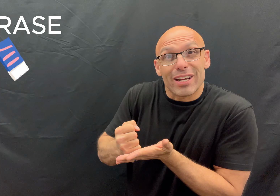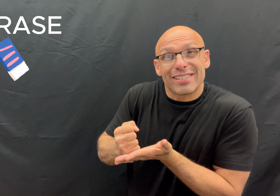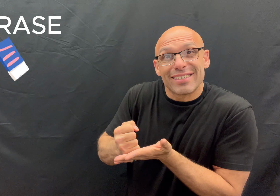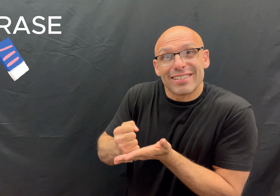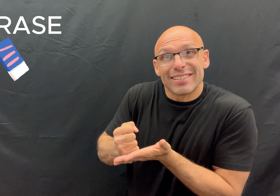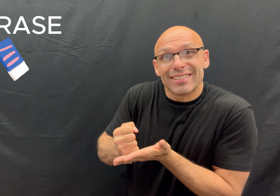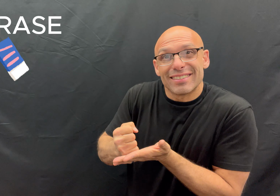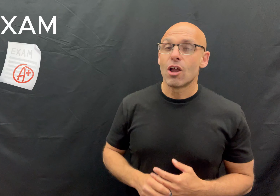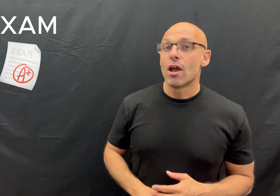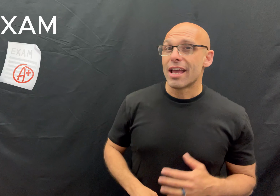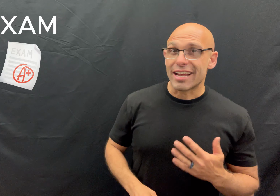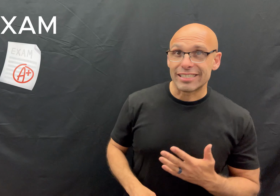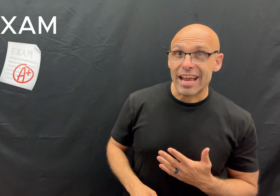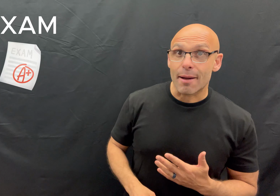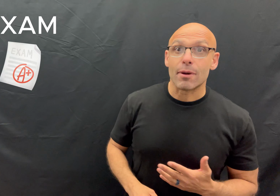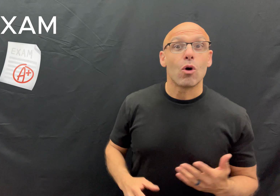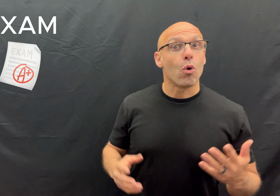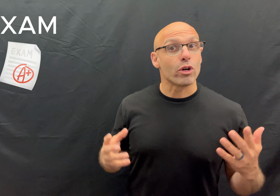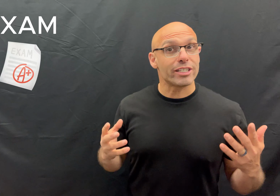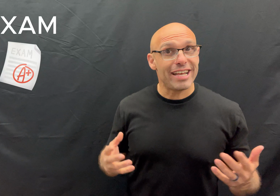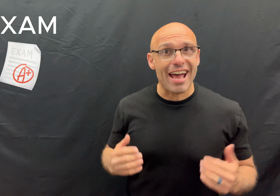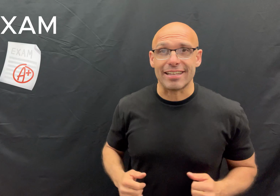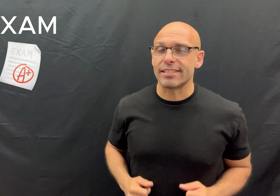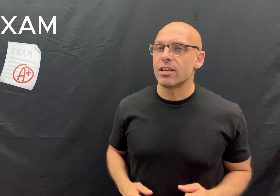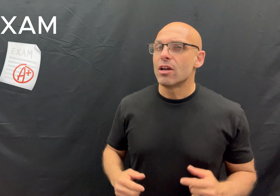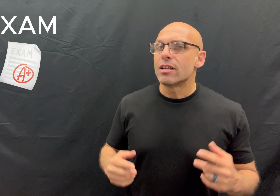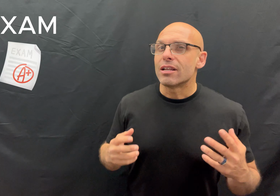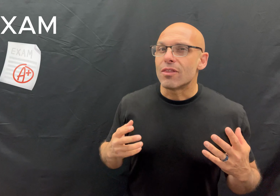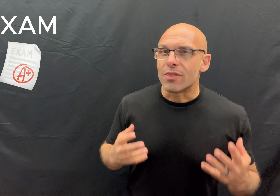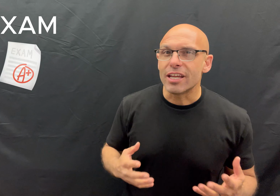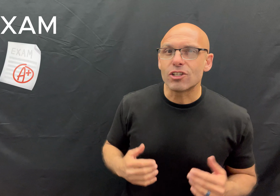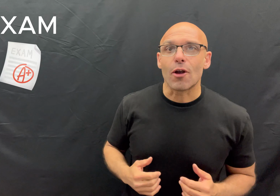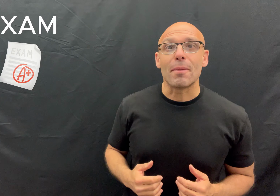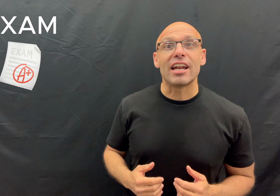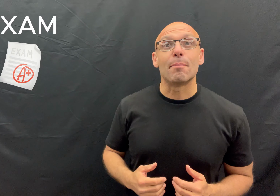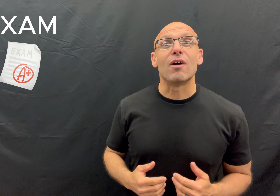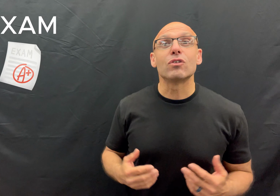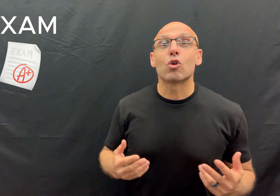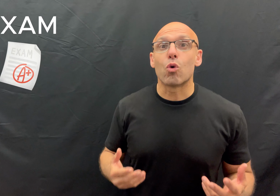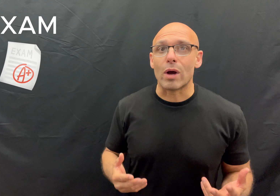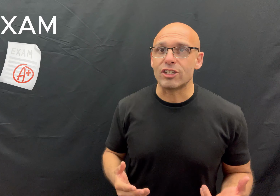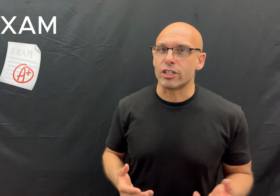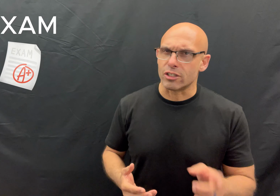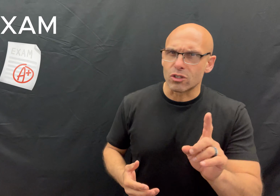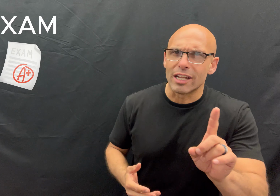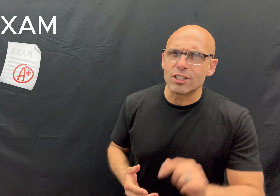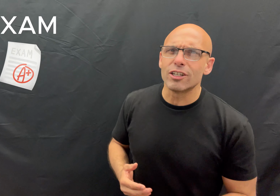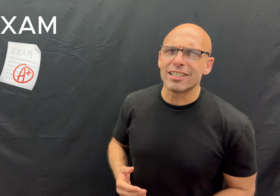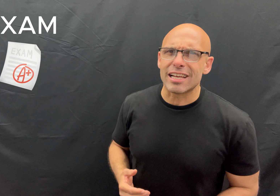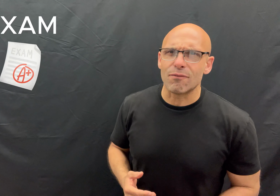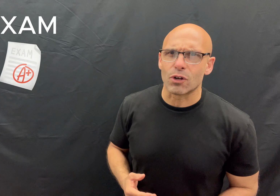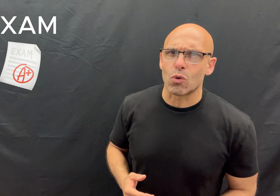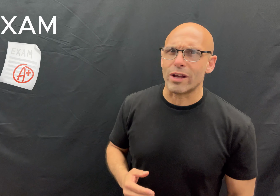erase. Exam or test. These are made up of questions. So let's learn the sign for